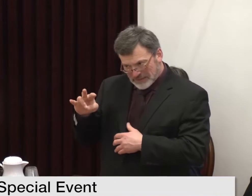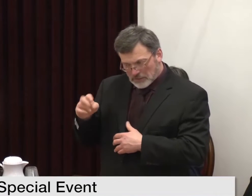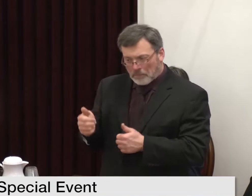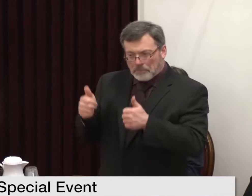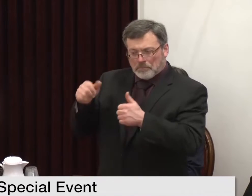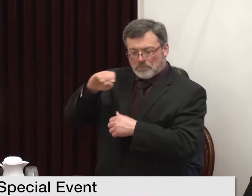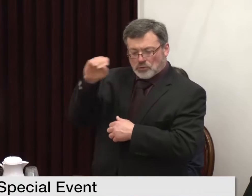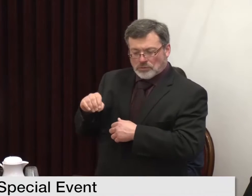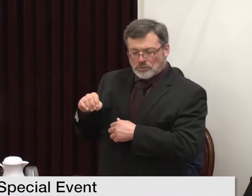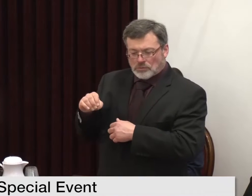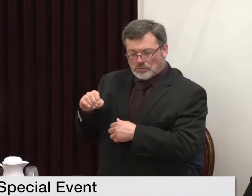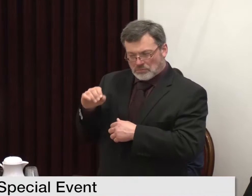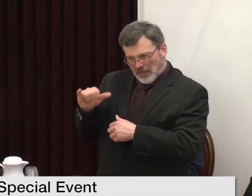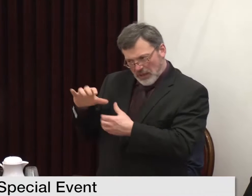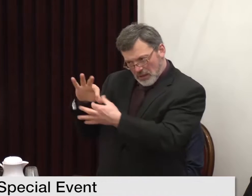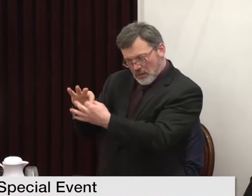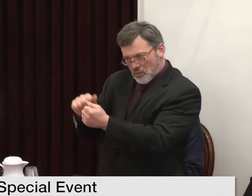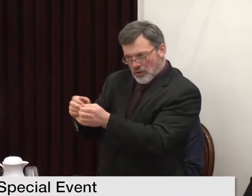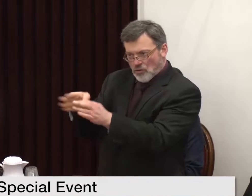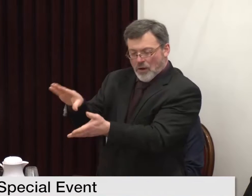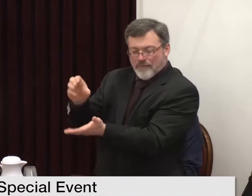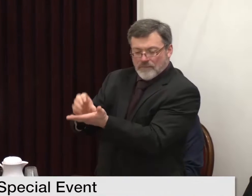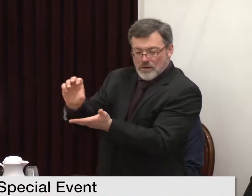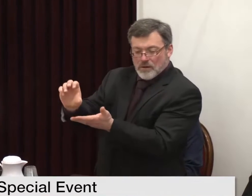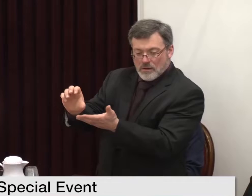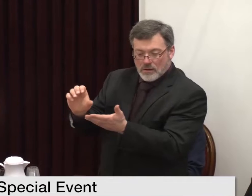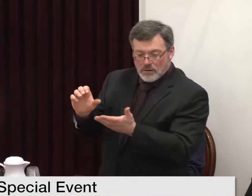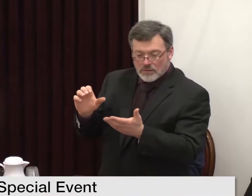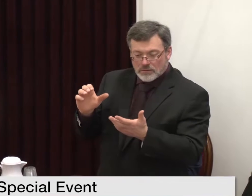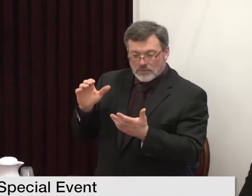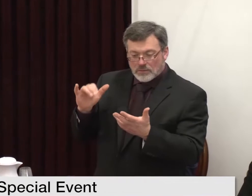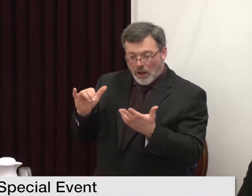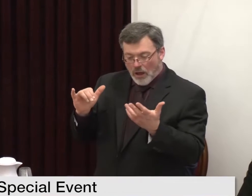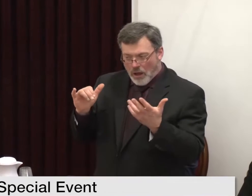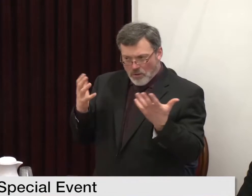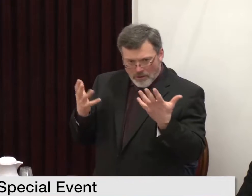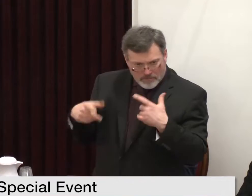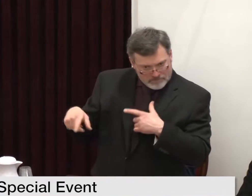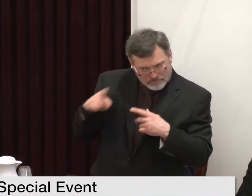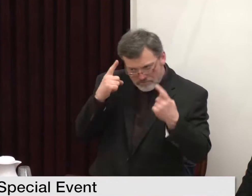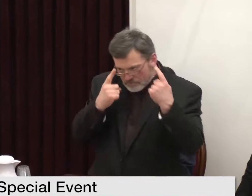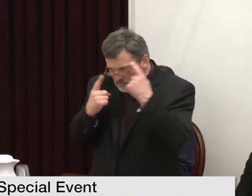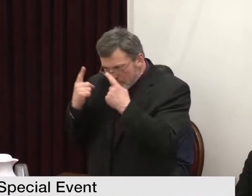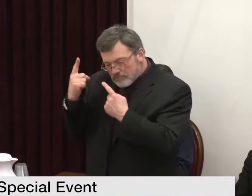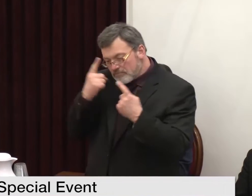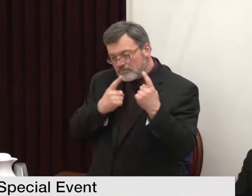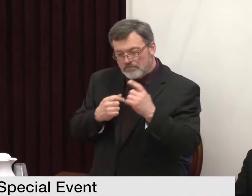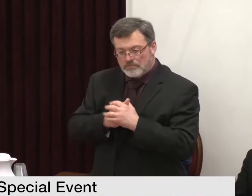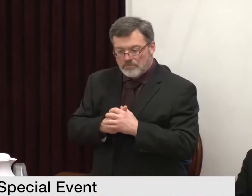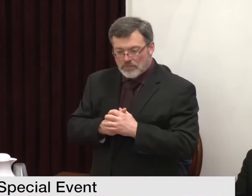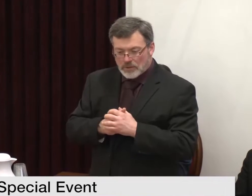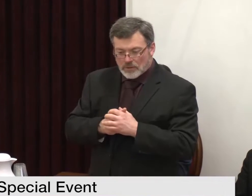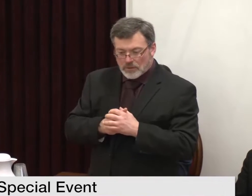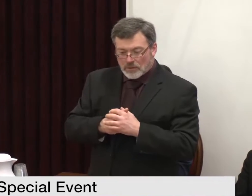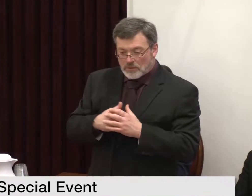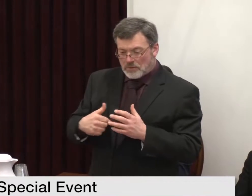regardless of what you might think or hear, it's not arbitrary. I didn't just pick it out of a